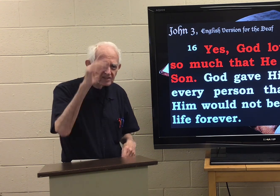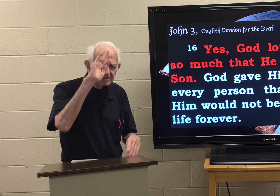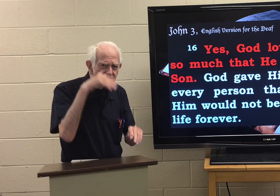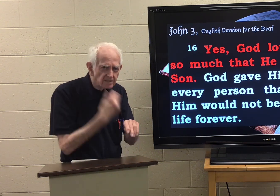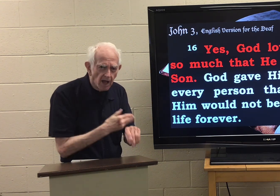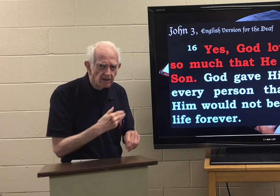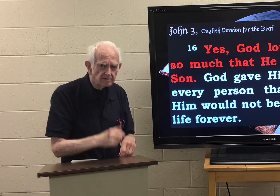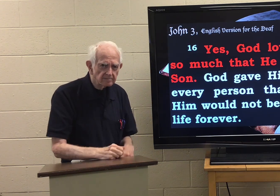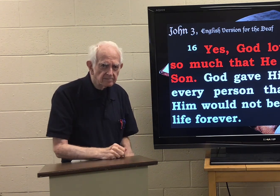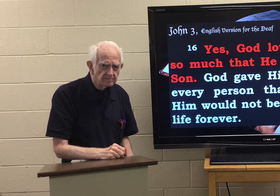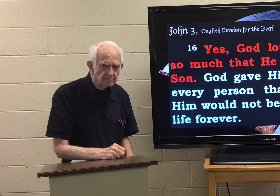Son.